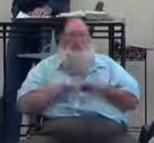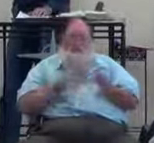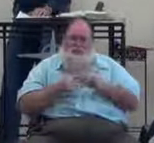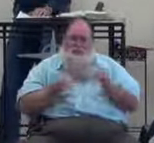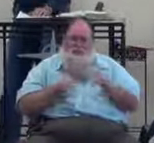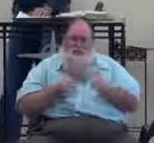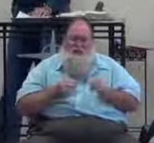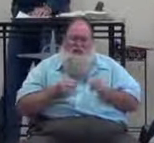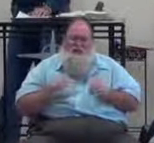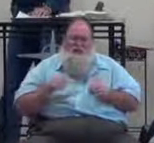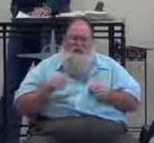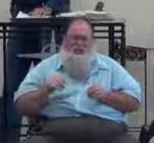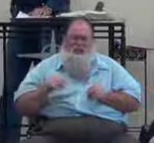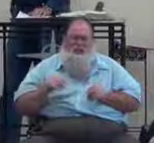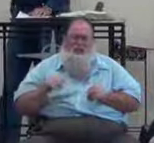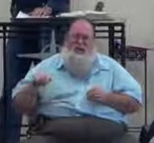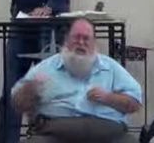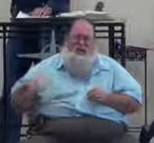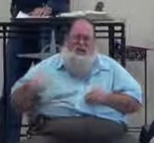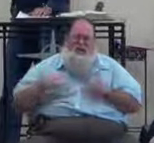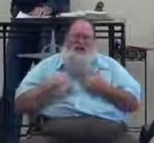name at this time. It's called Saul.